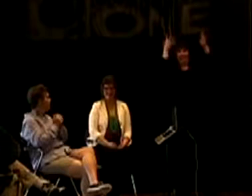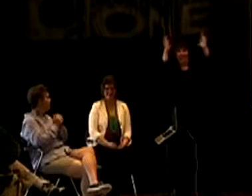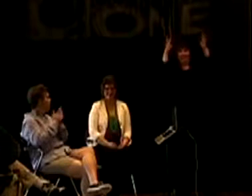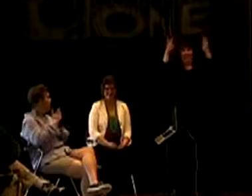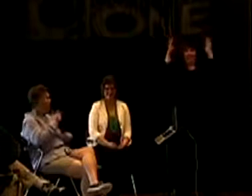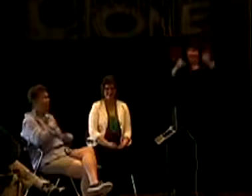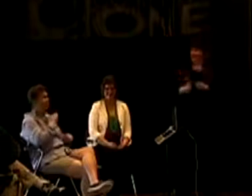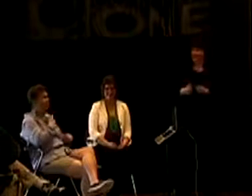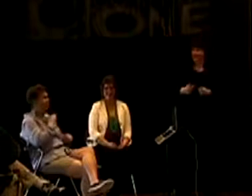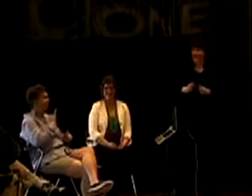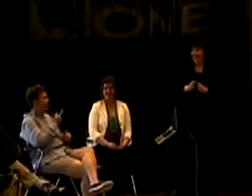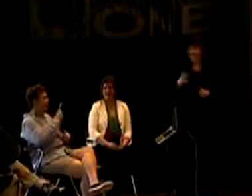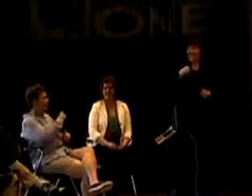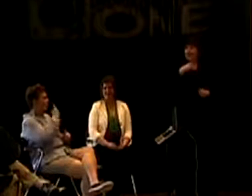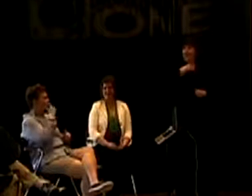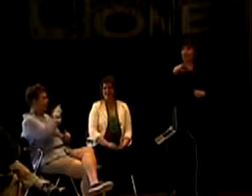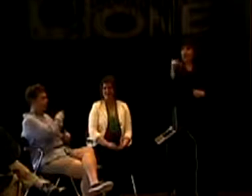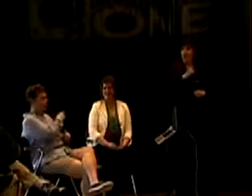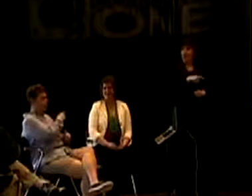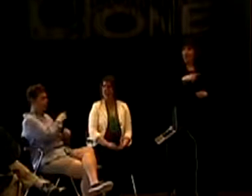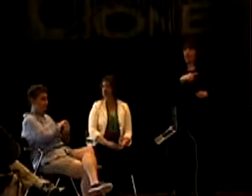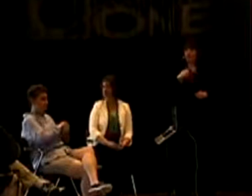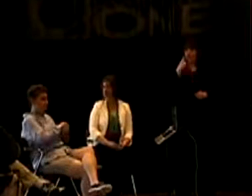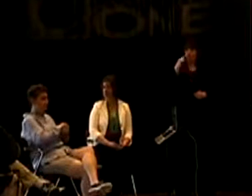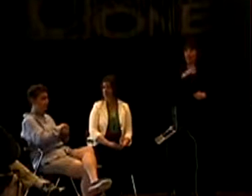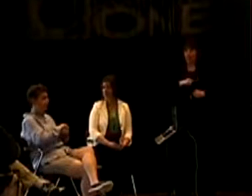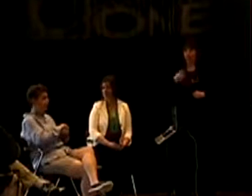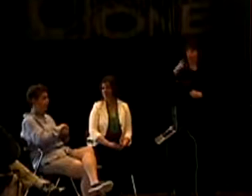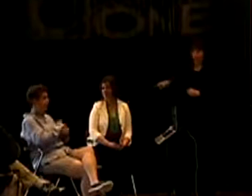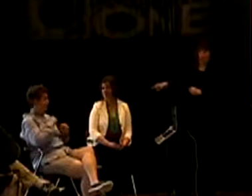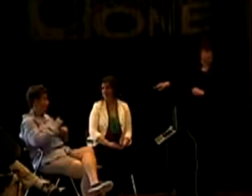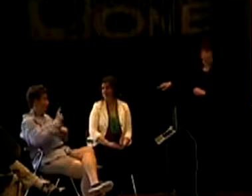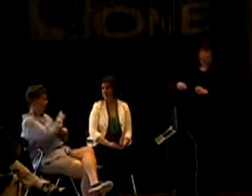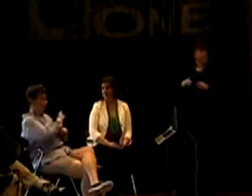Yeah. And it was a great success. I actually have a question for you.